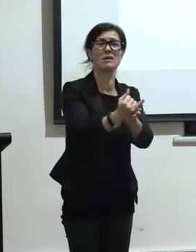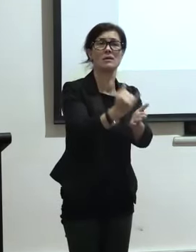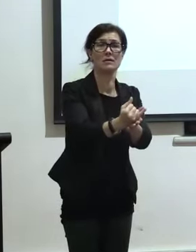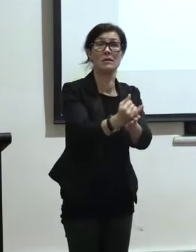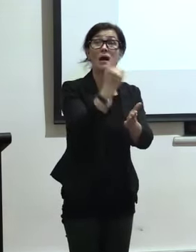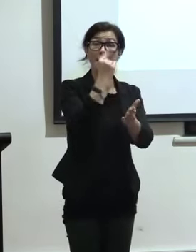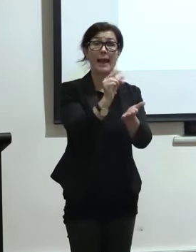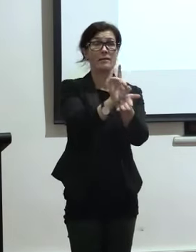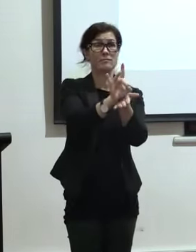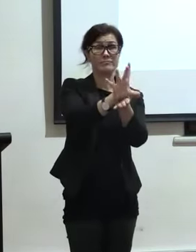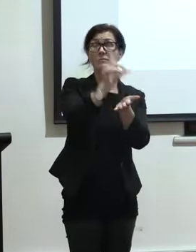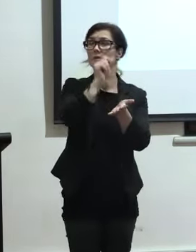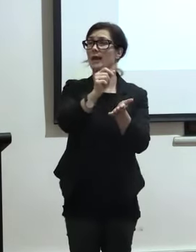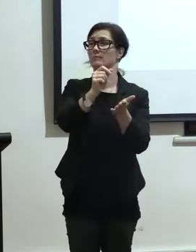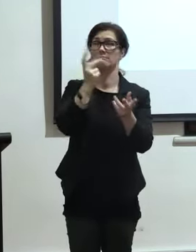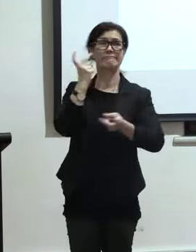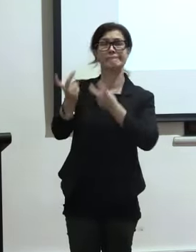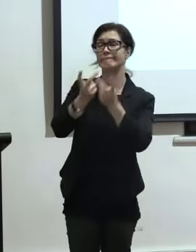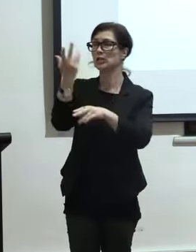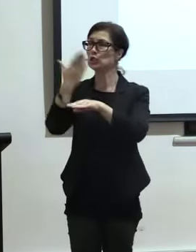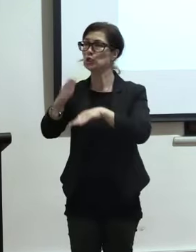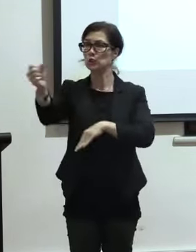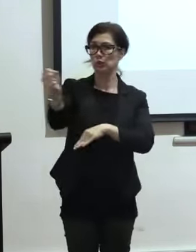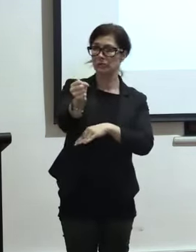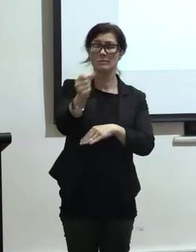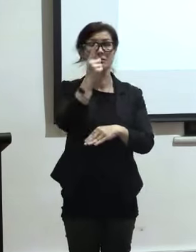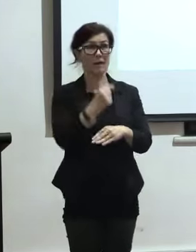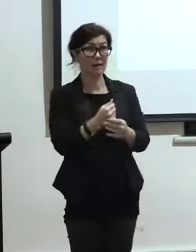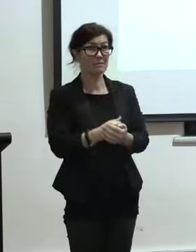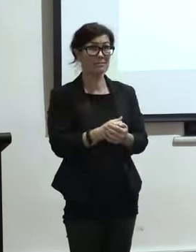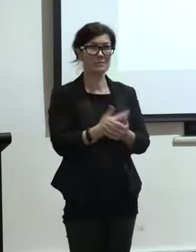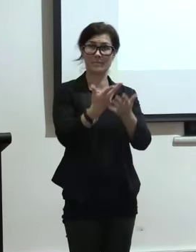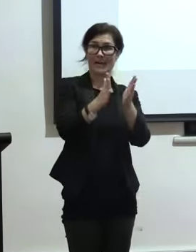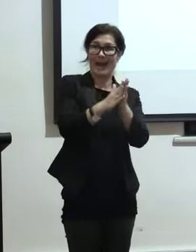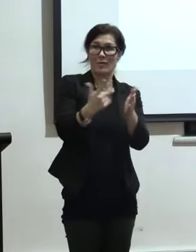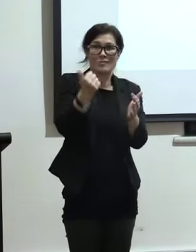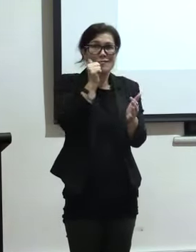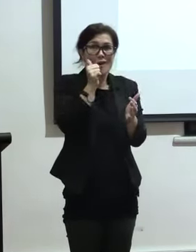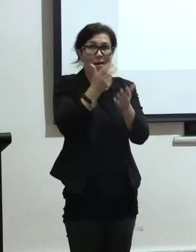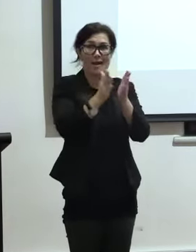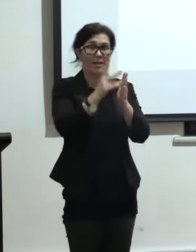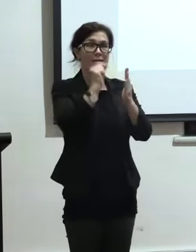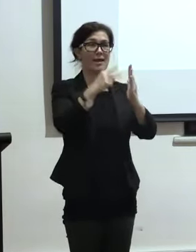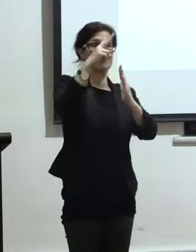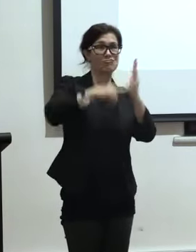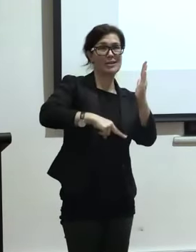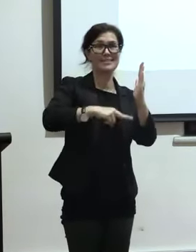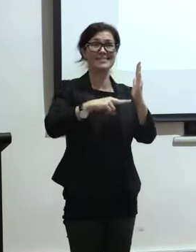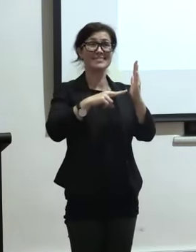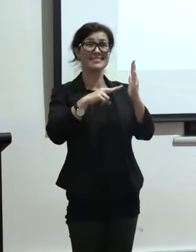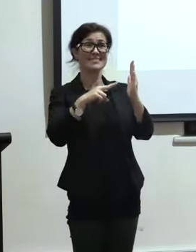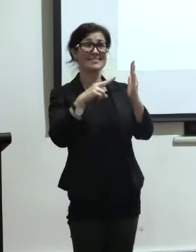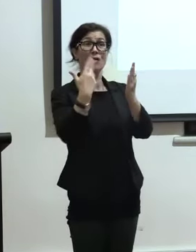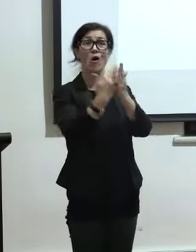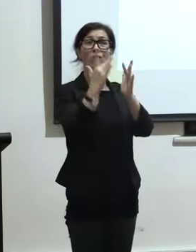solution, and you can read reviews online, you can ring a customer and get a testimonial. If you think they'll